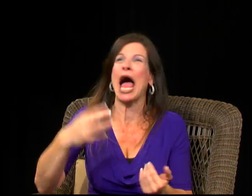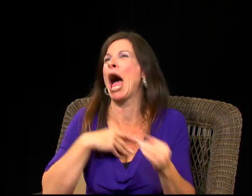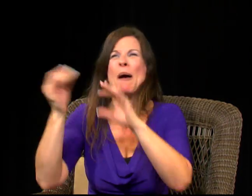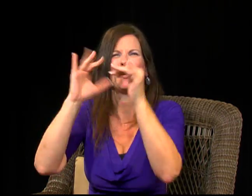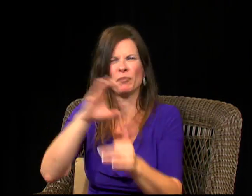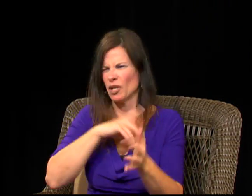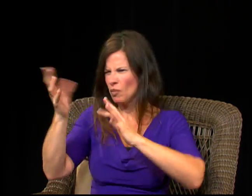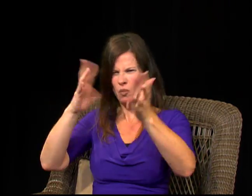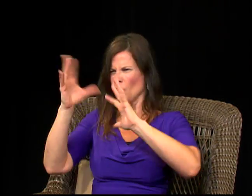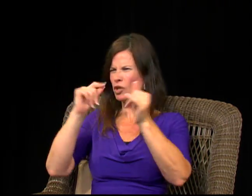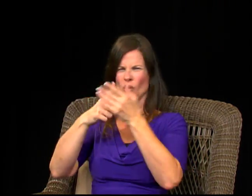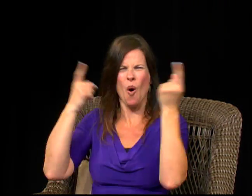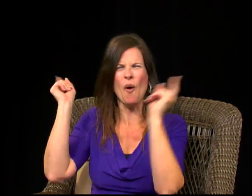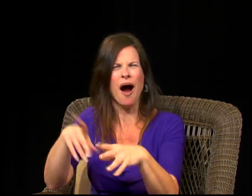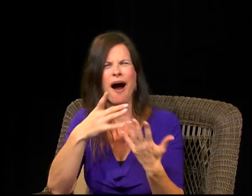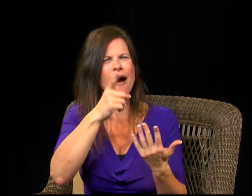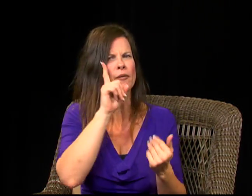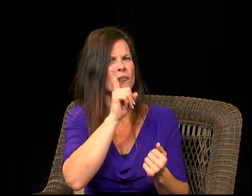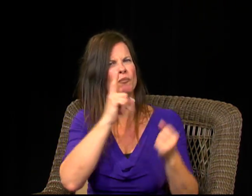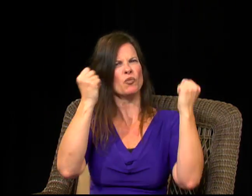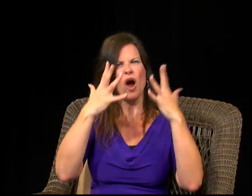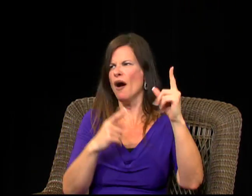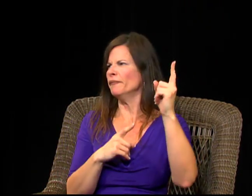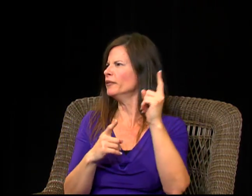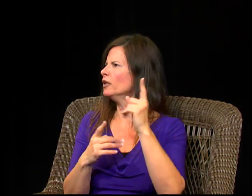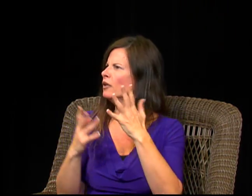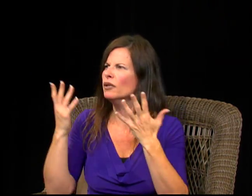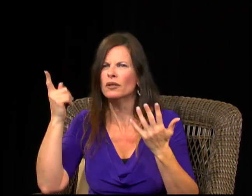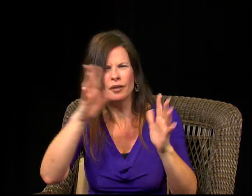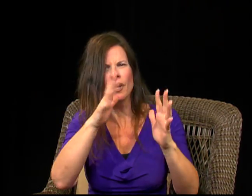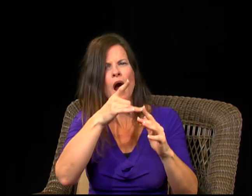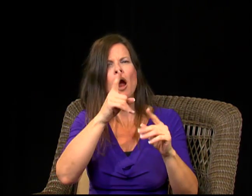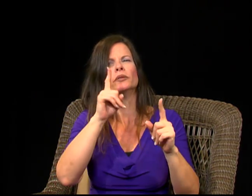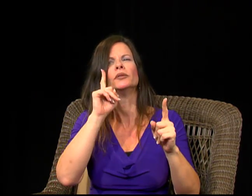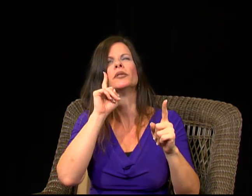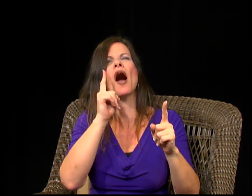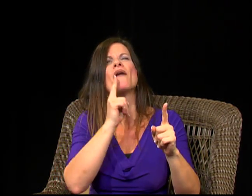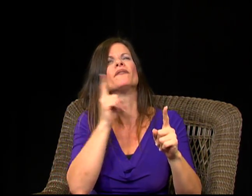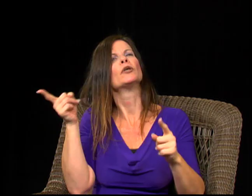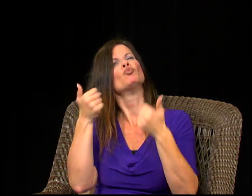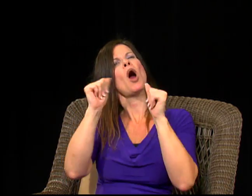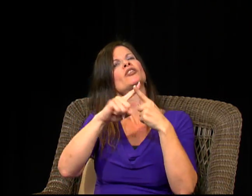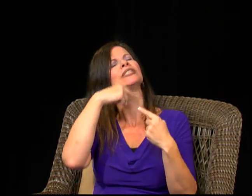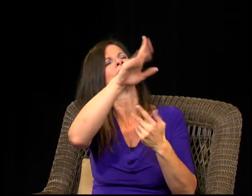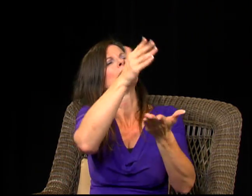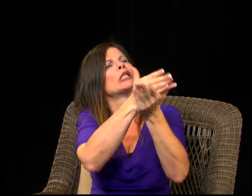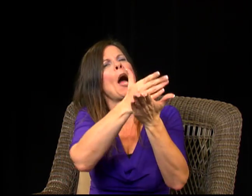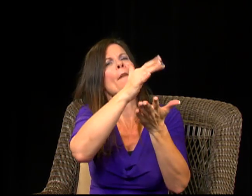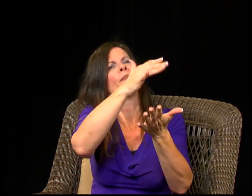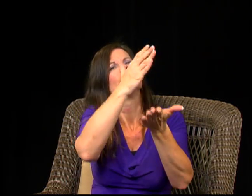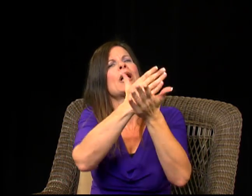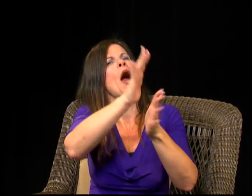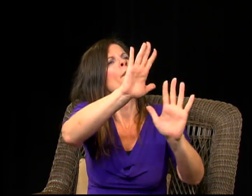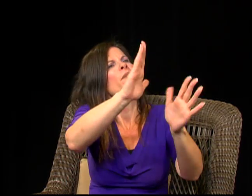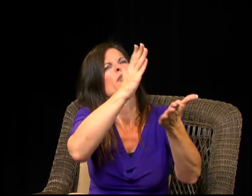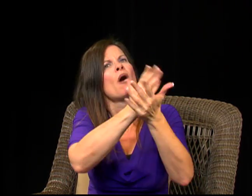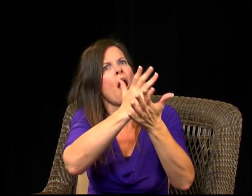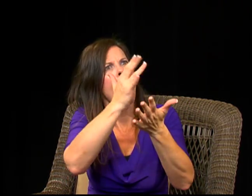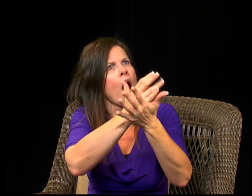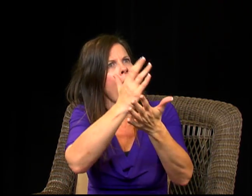car, and this girl ran to the police and said they were trying to abduct me, and they were trying to take